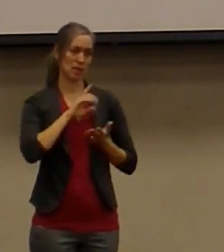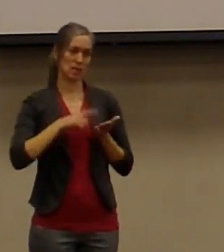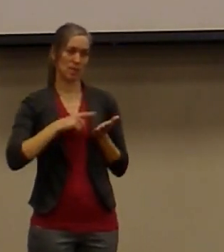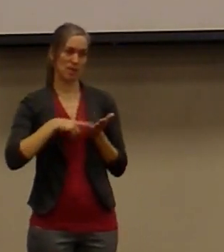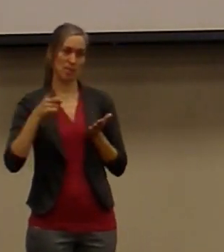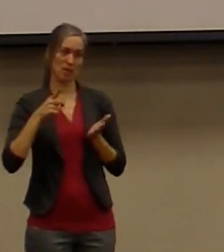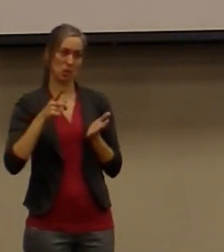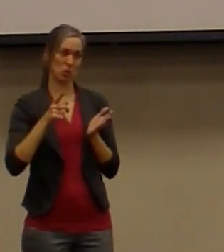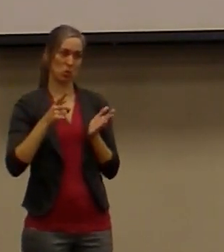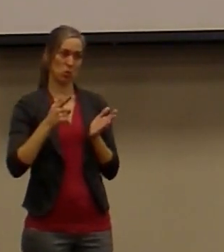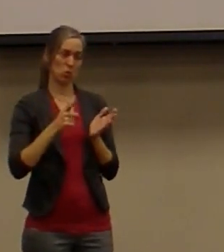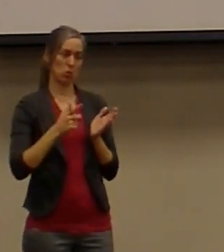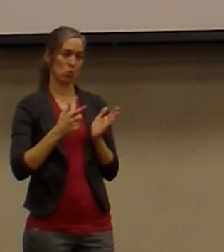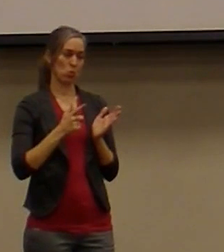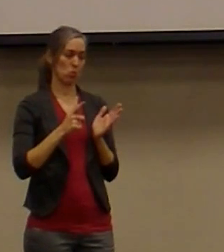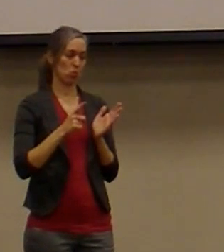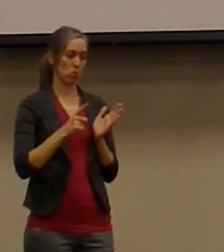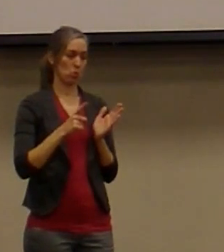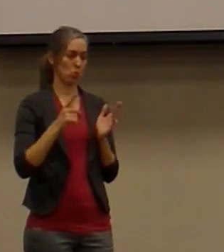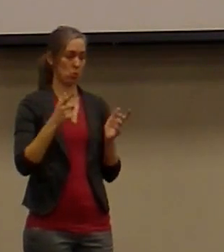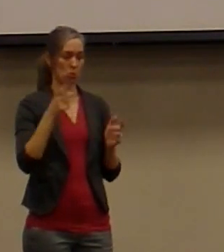his anger